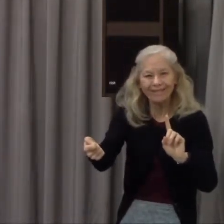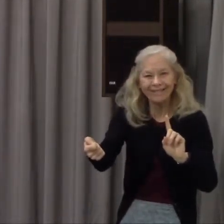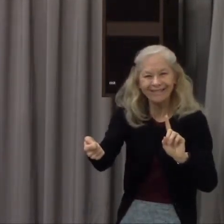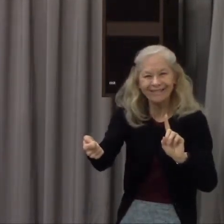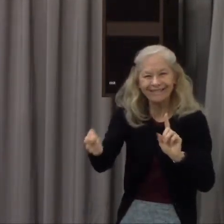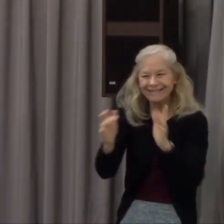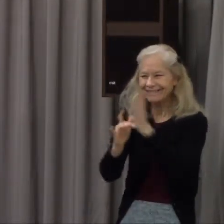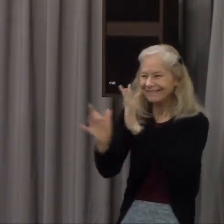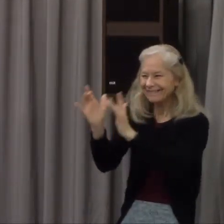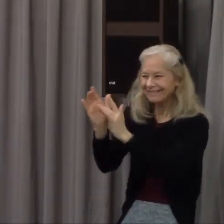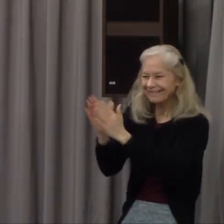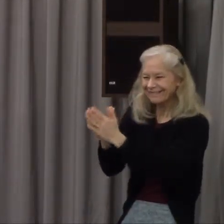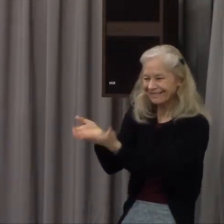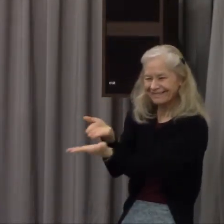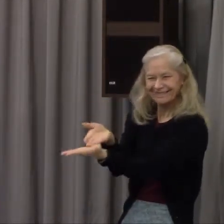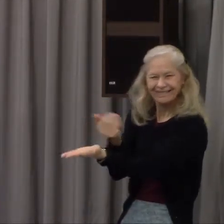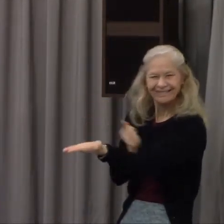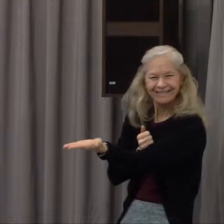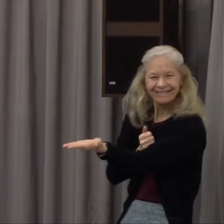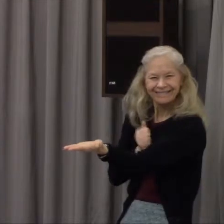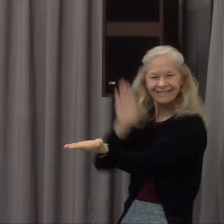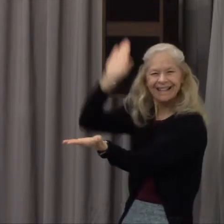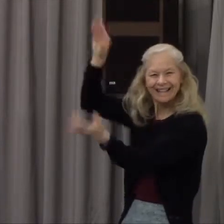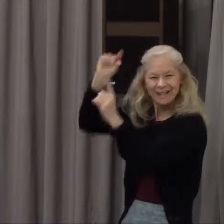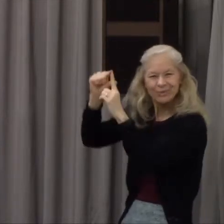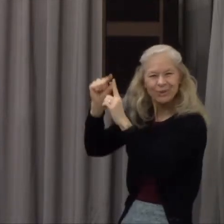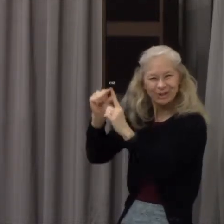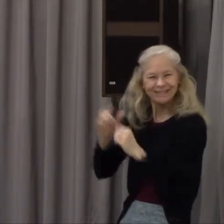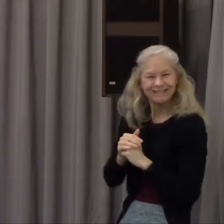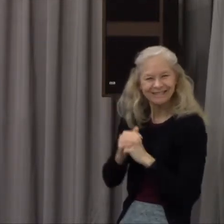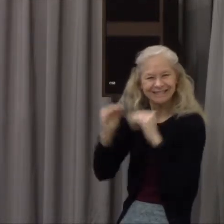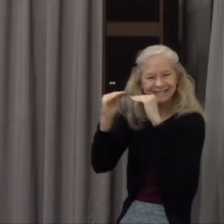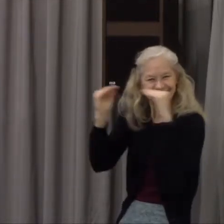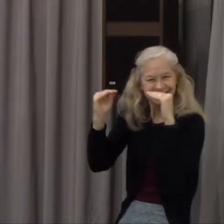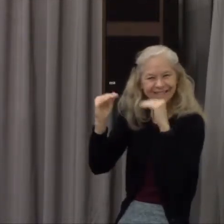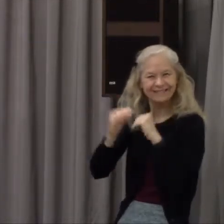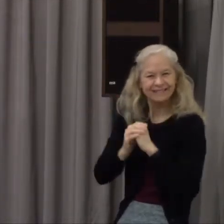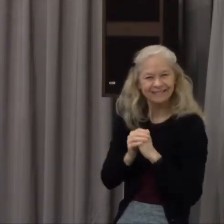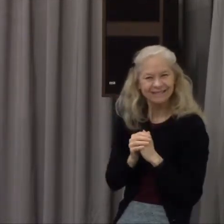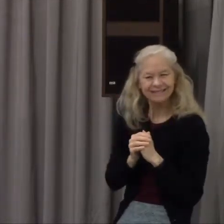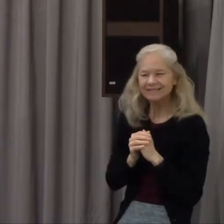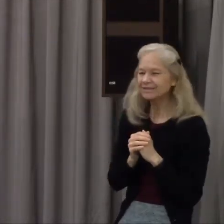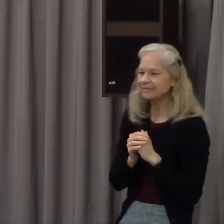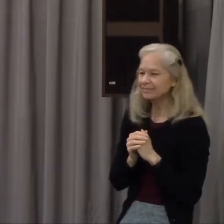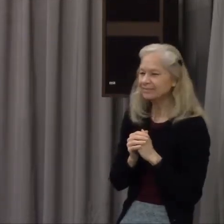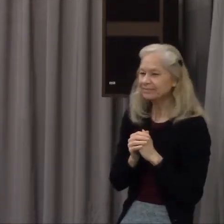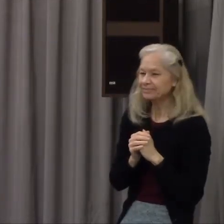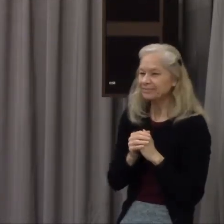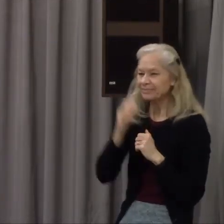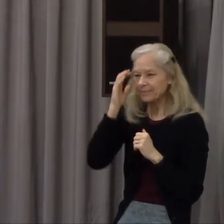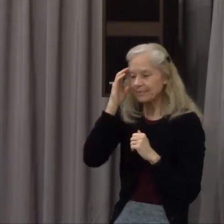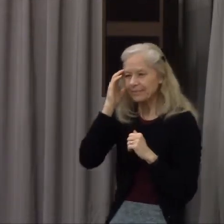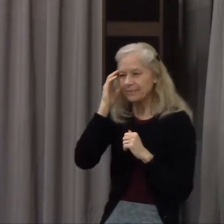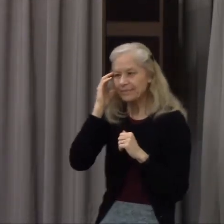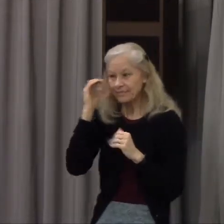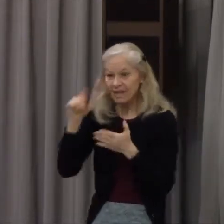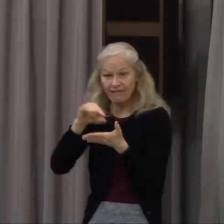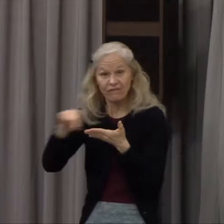see about this sword, that number one, the Word of God is a piercing sword